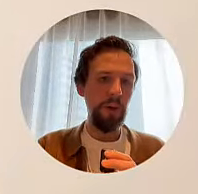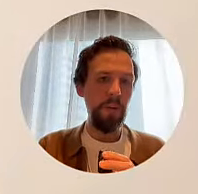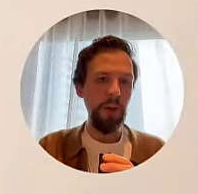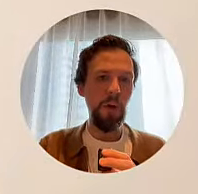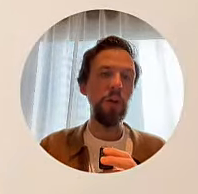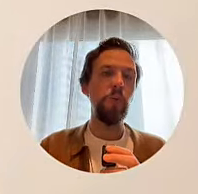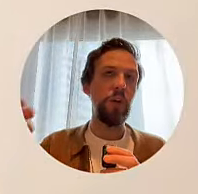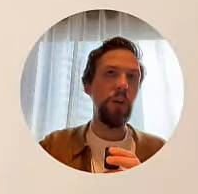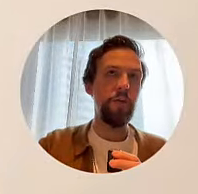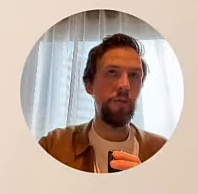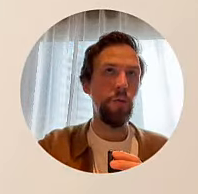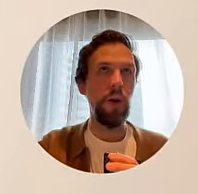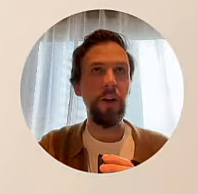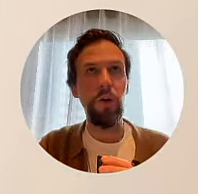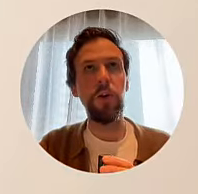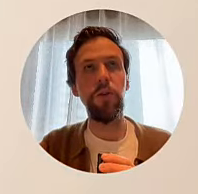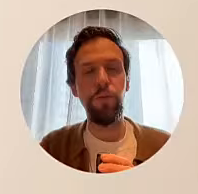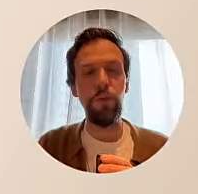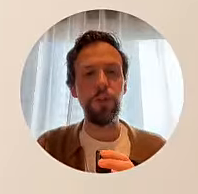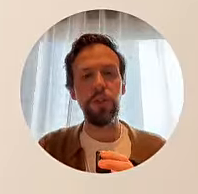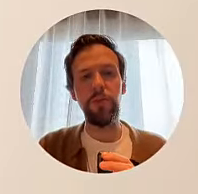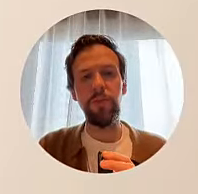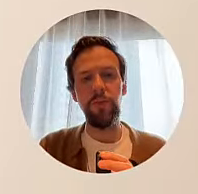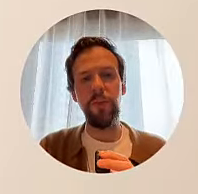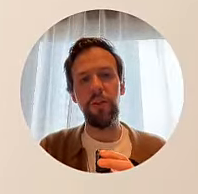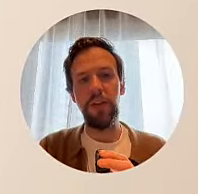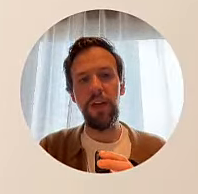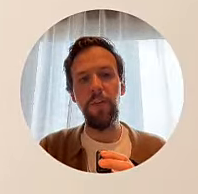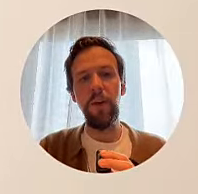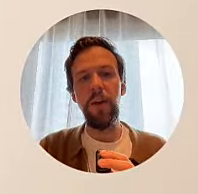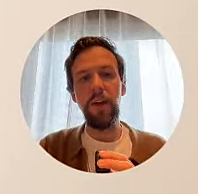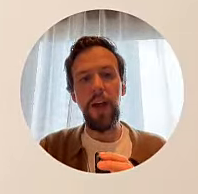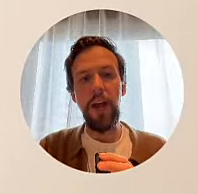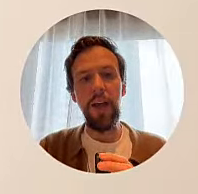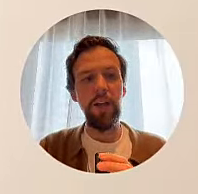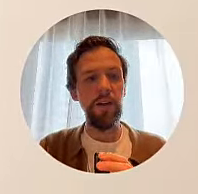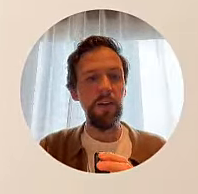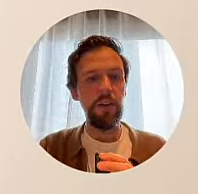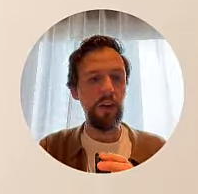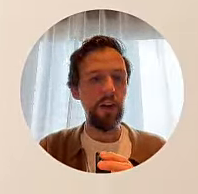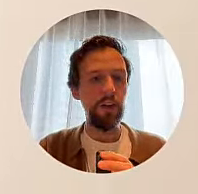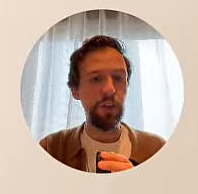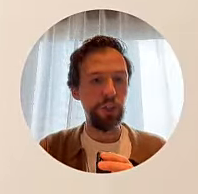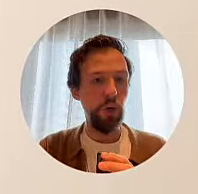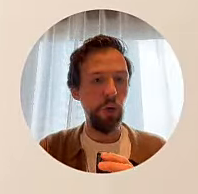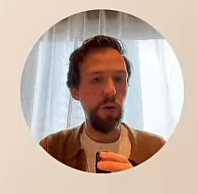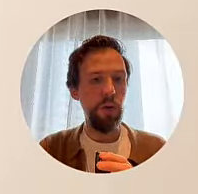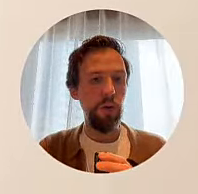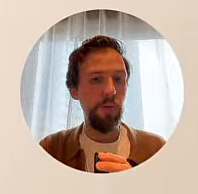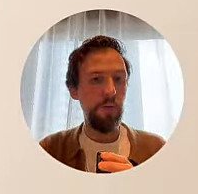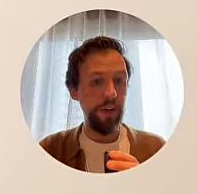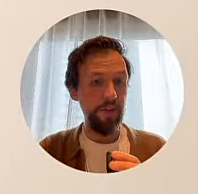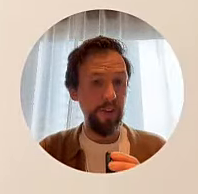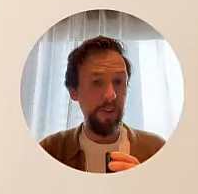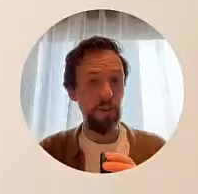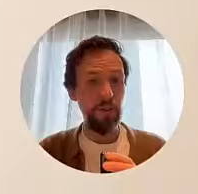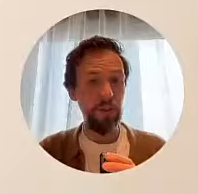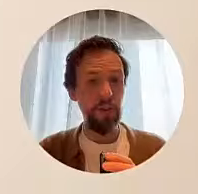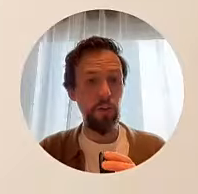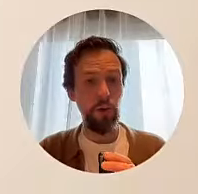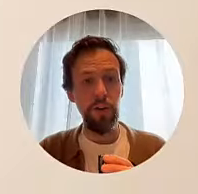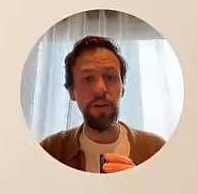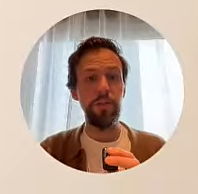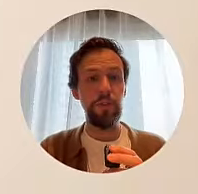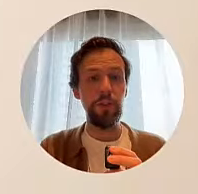example, on my paywall, when you have to unlock the full version of the game, I show my face to